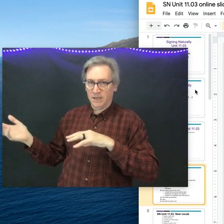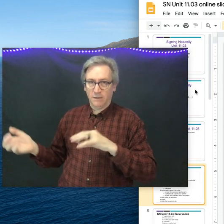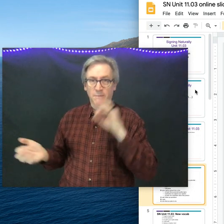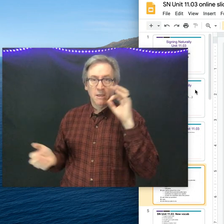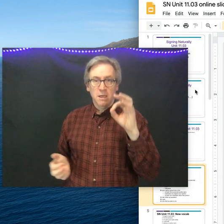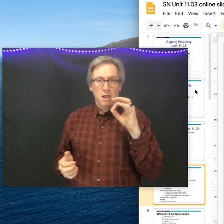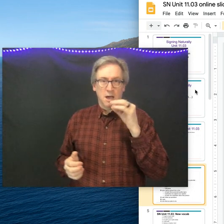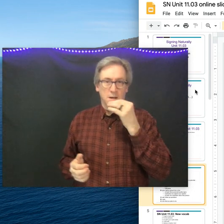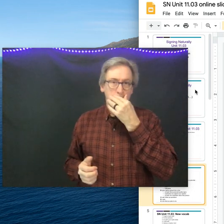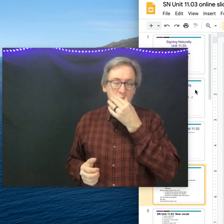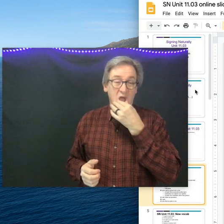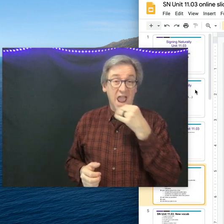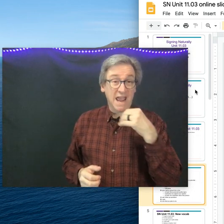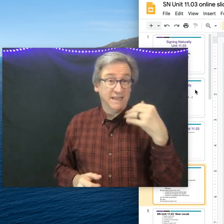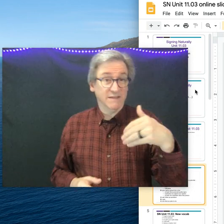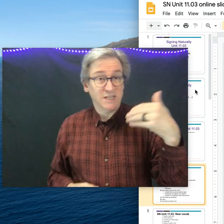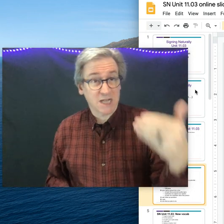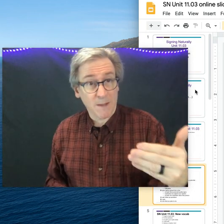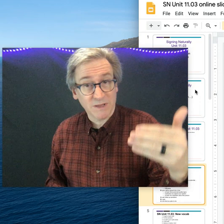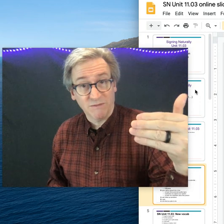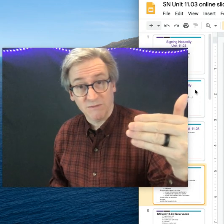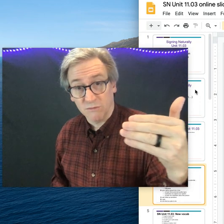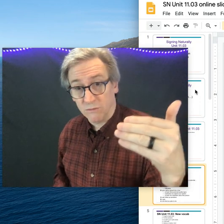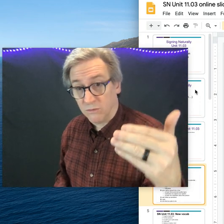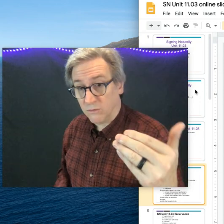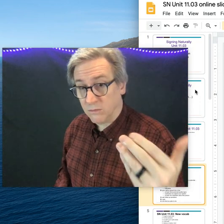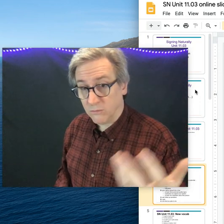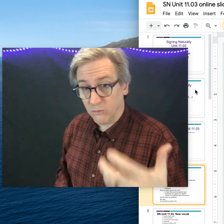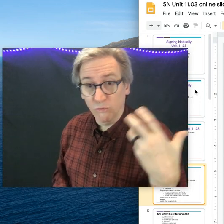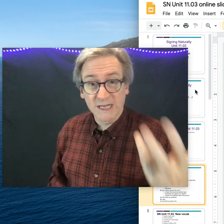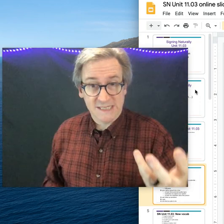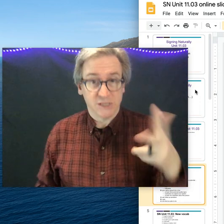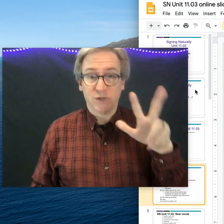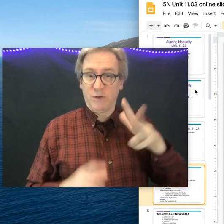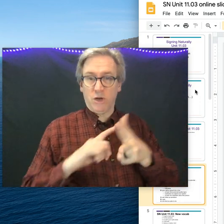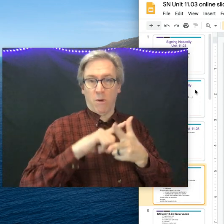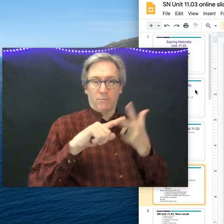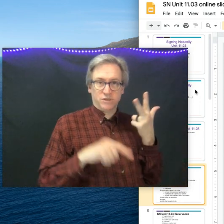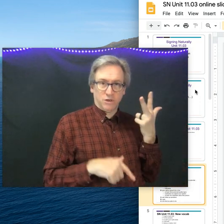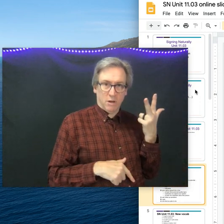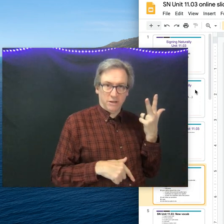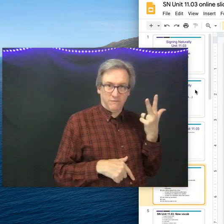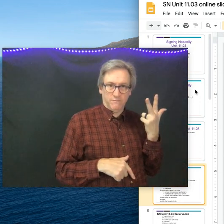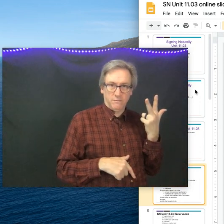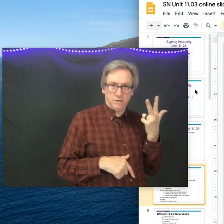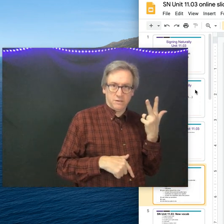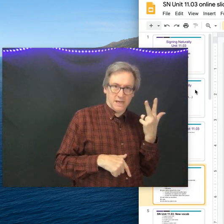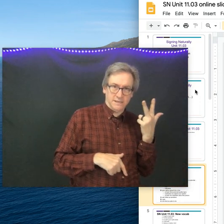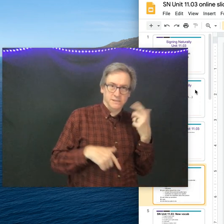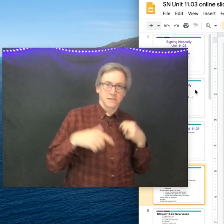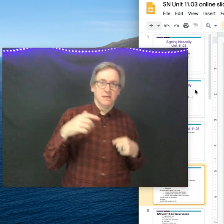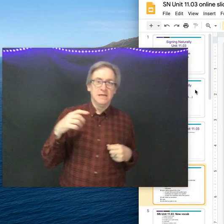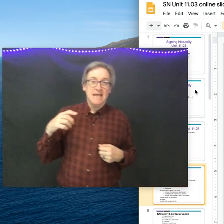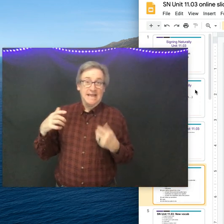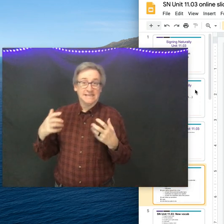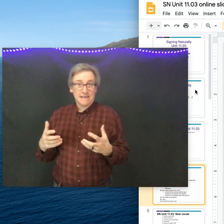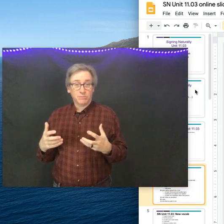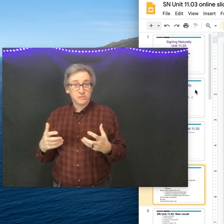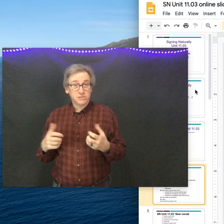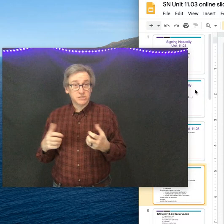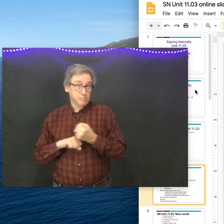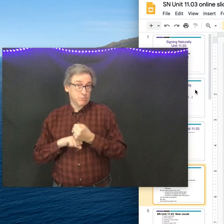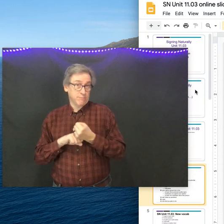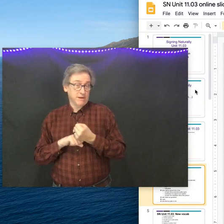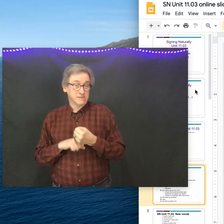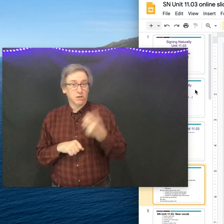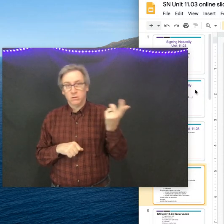their opinion, and gives a couple of reasons, three personal quality signs, examples